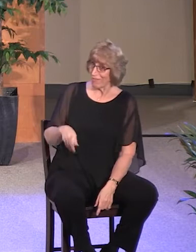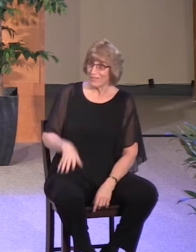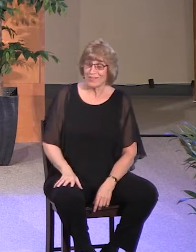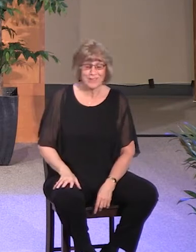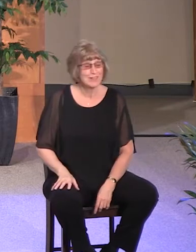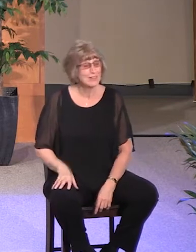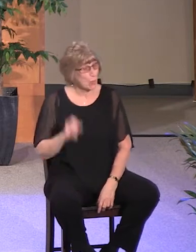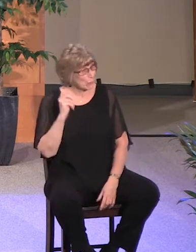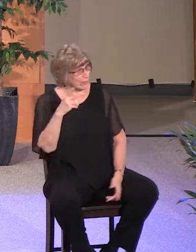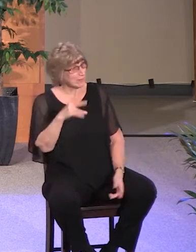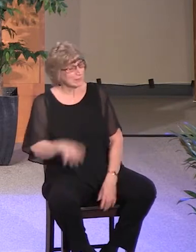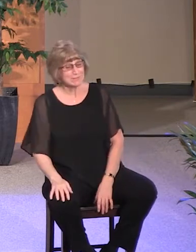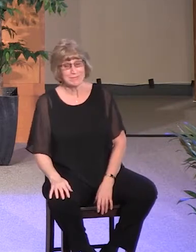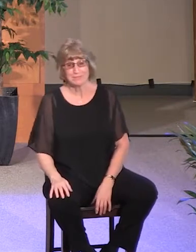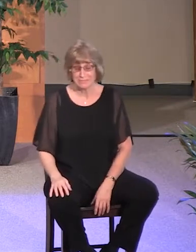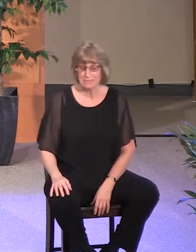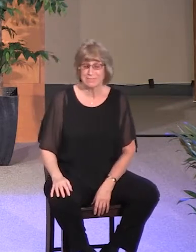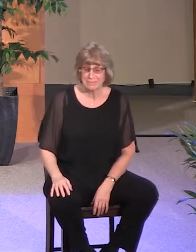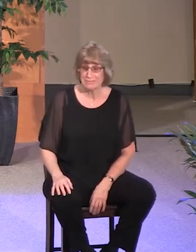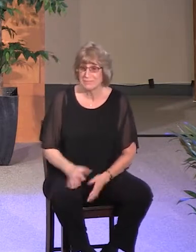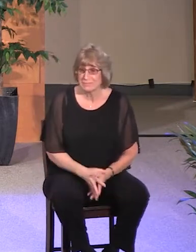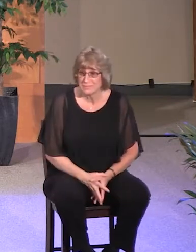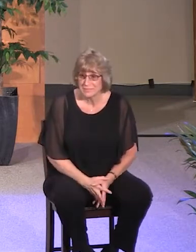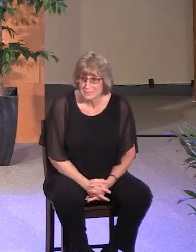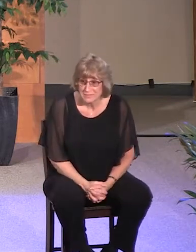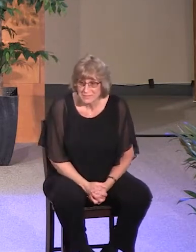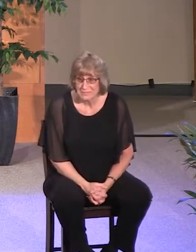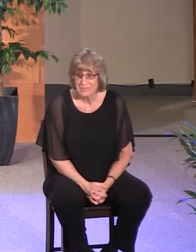okay. That's okay.